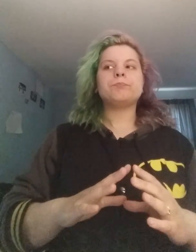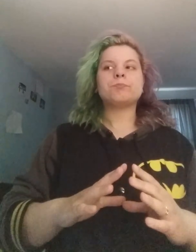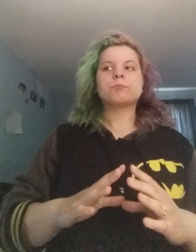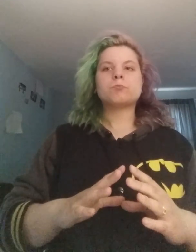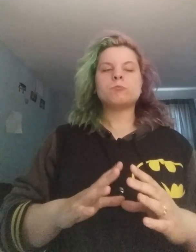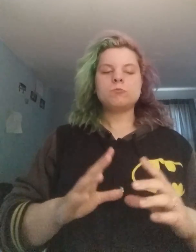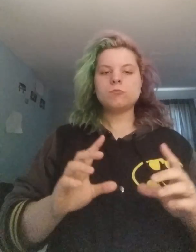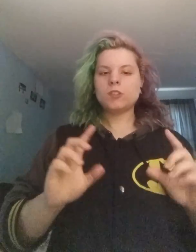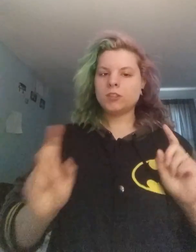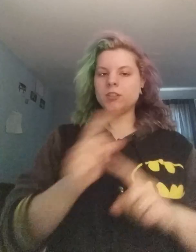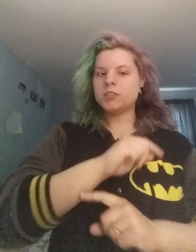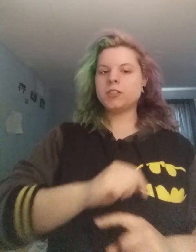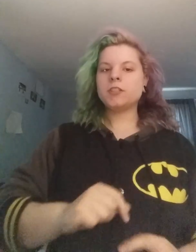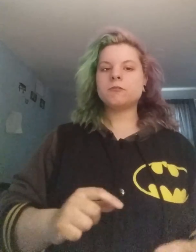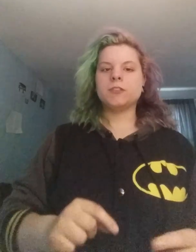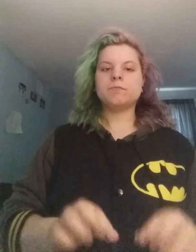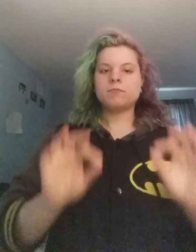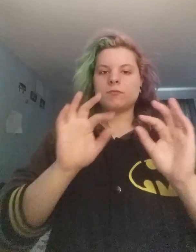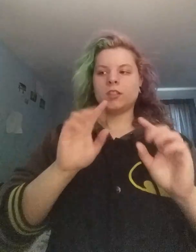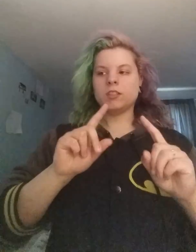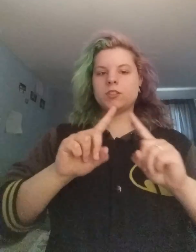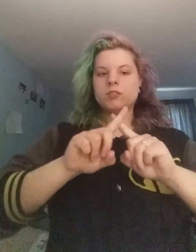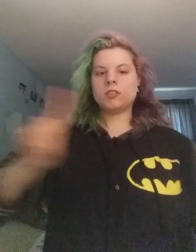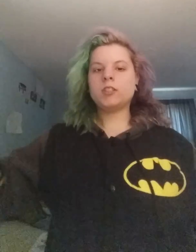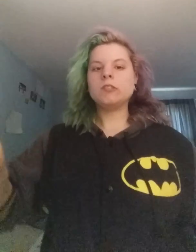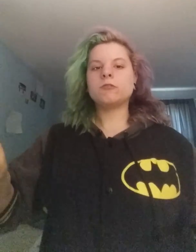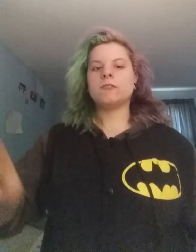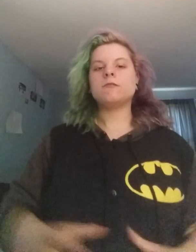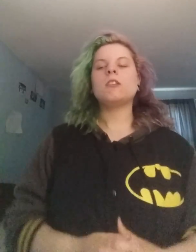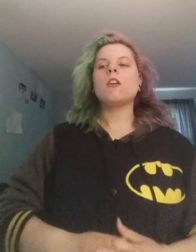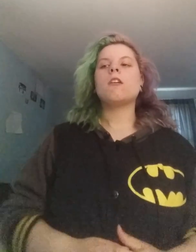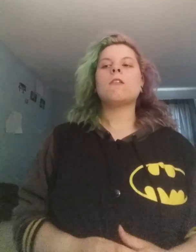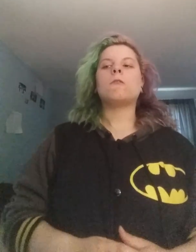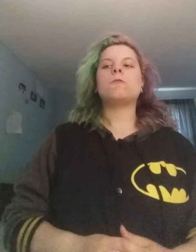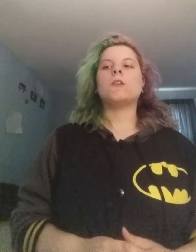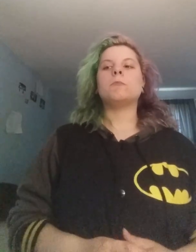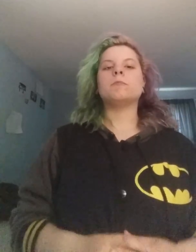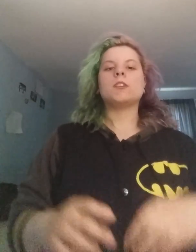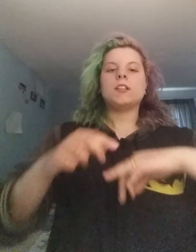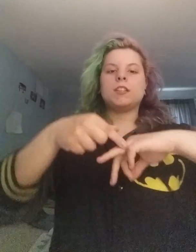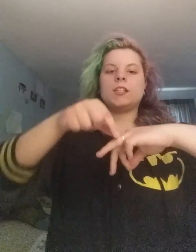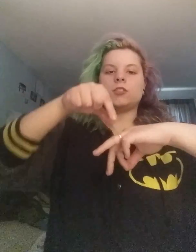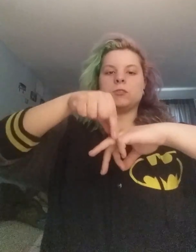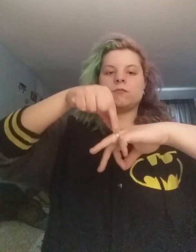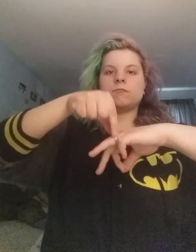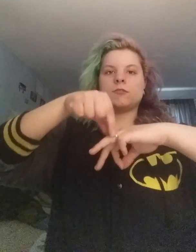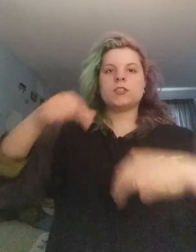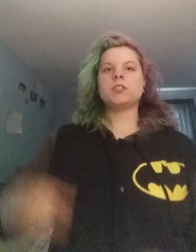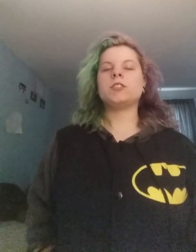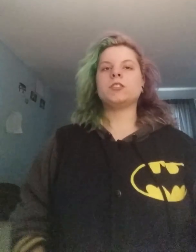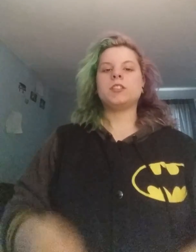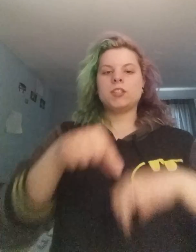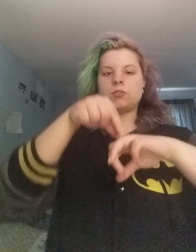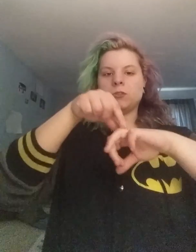it's different it's different from engagement because this is engagement